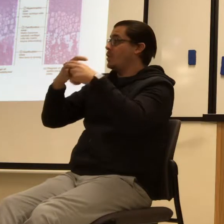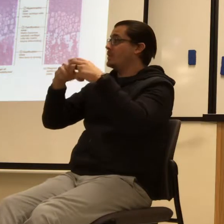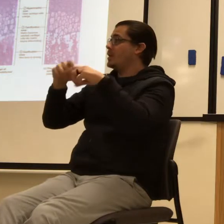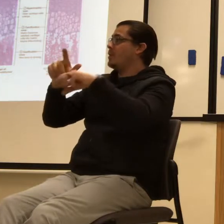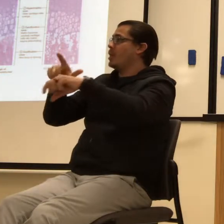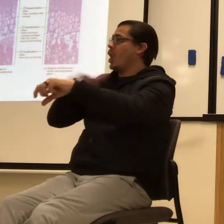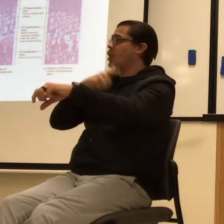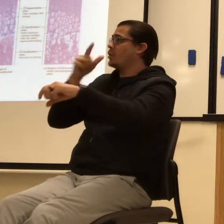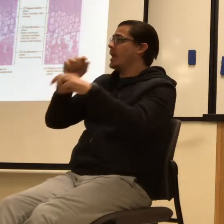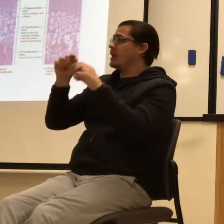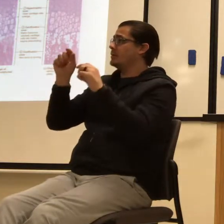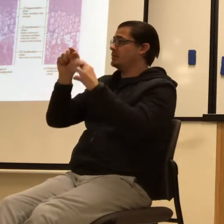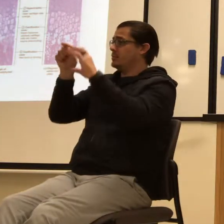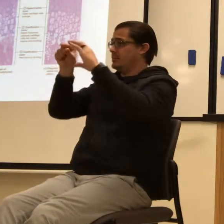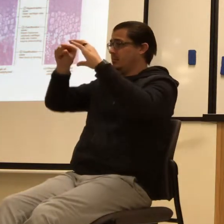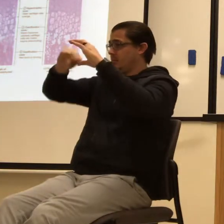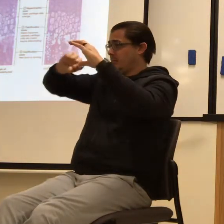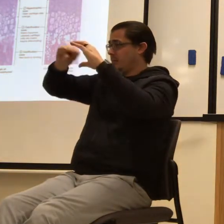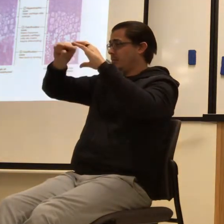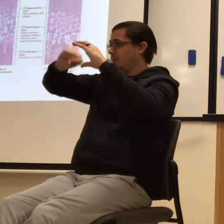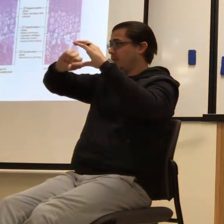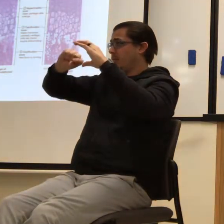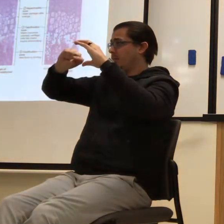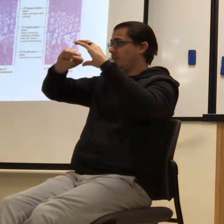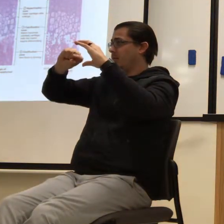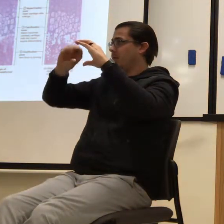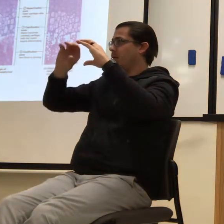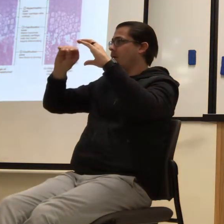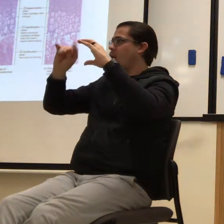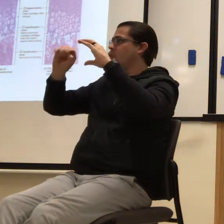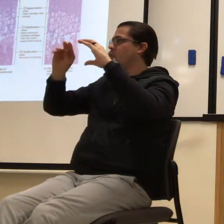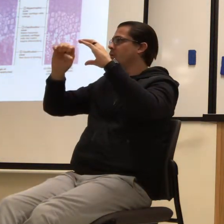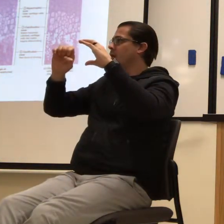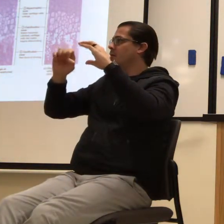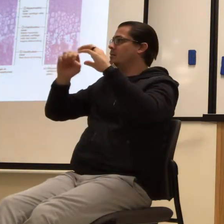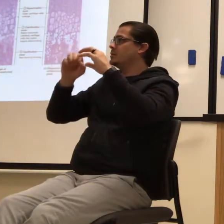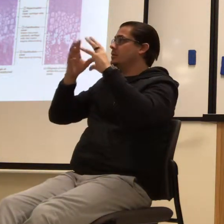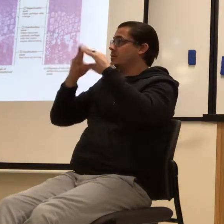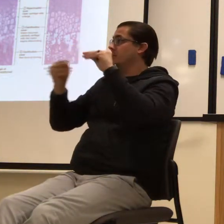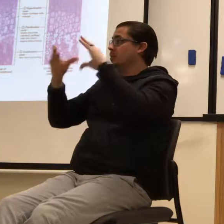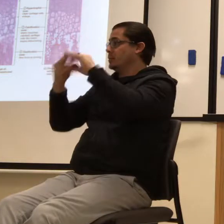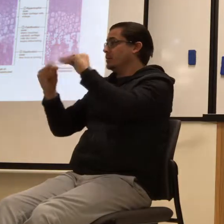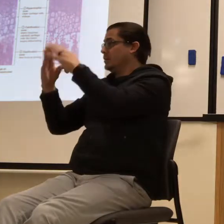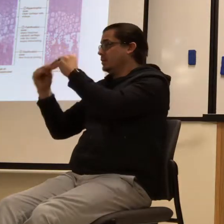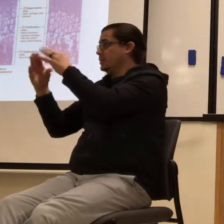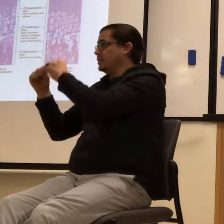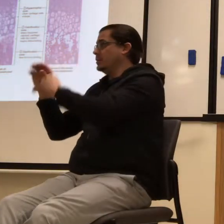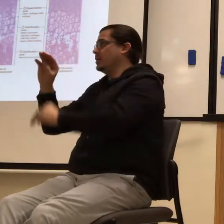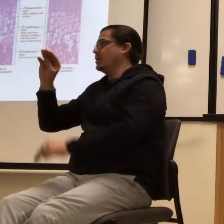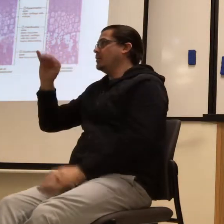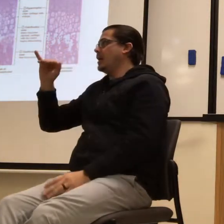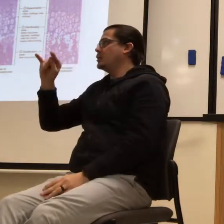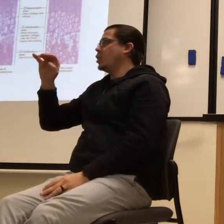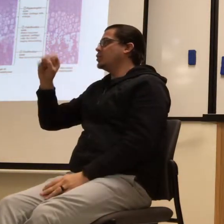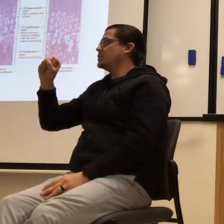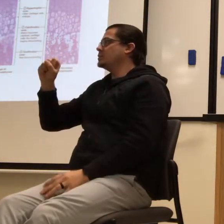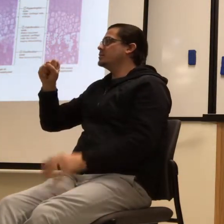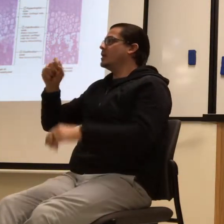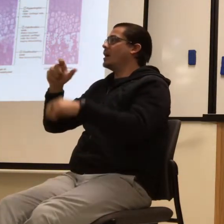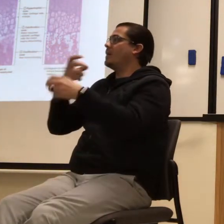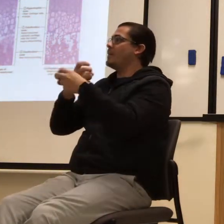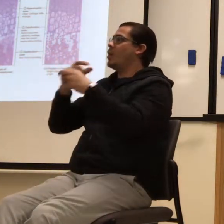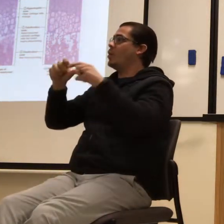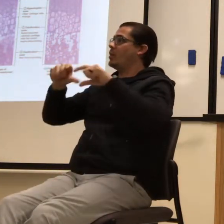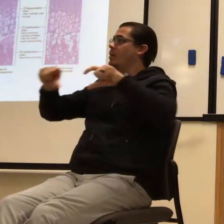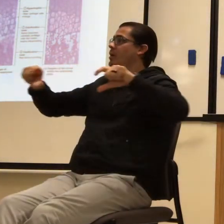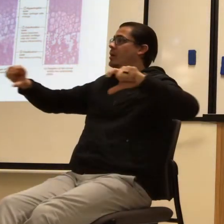cartilage plate, the chondrocytes are constantly undergoing mitosis, okay, making the bone longer. But